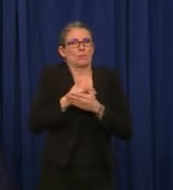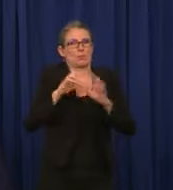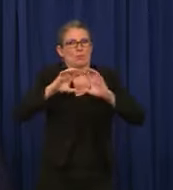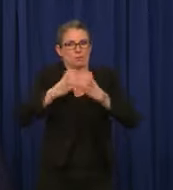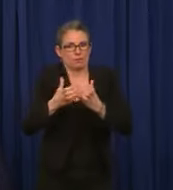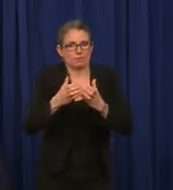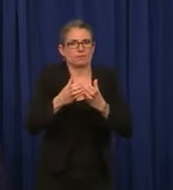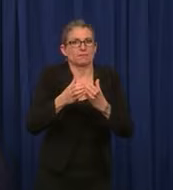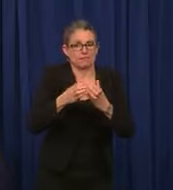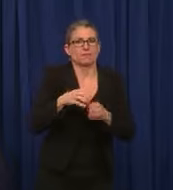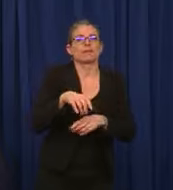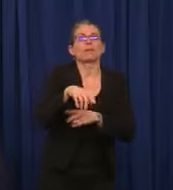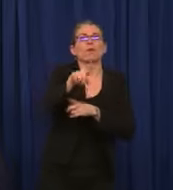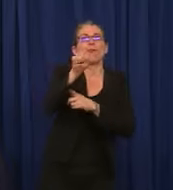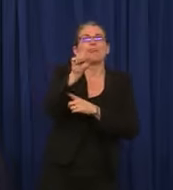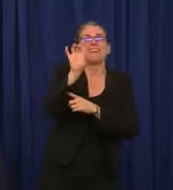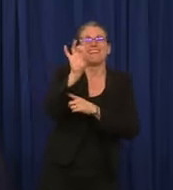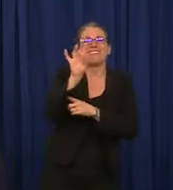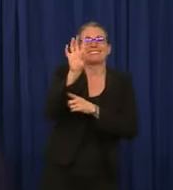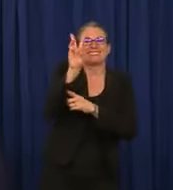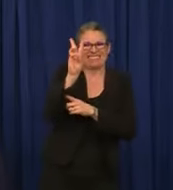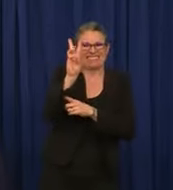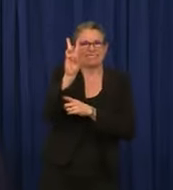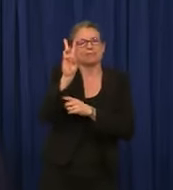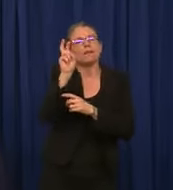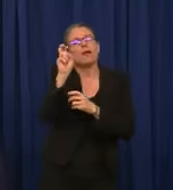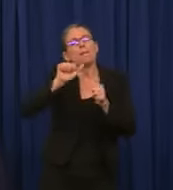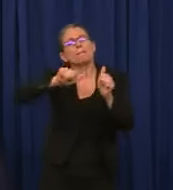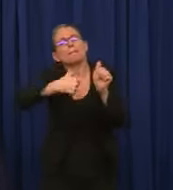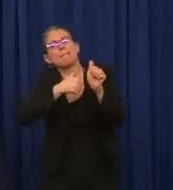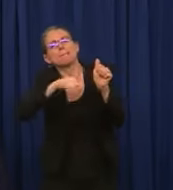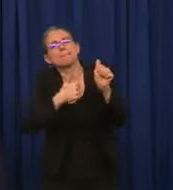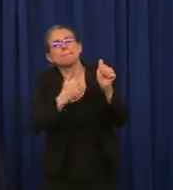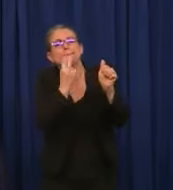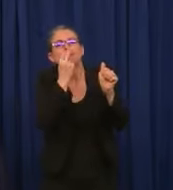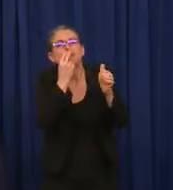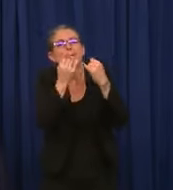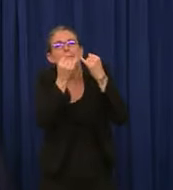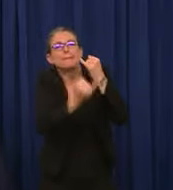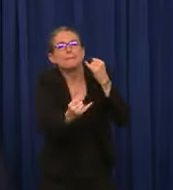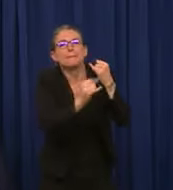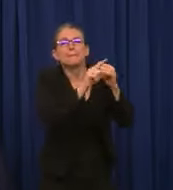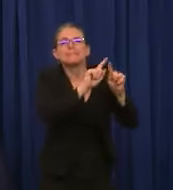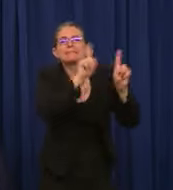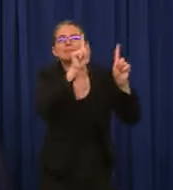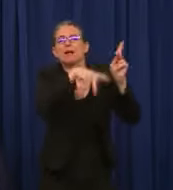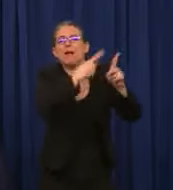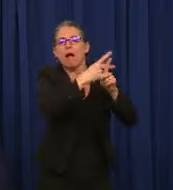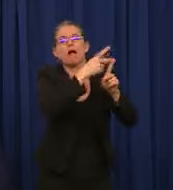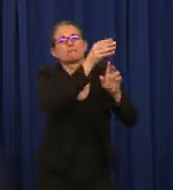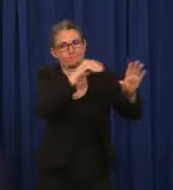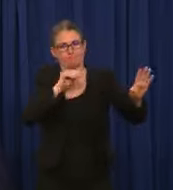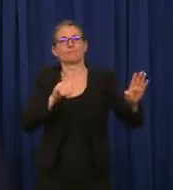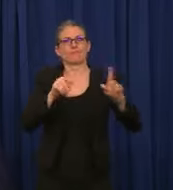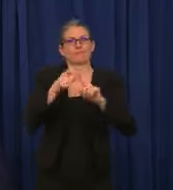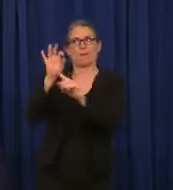186 of the alternative ventilators that are now authorized for use by the United States